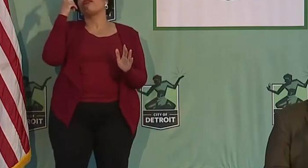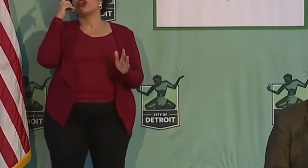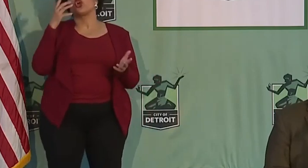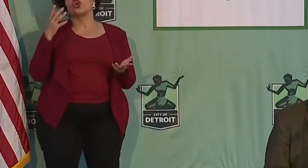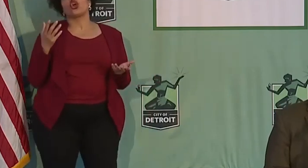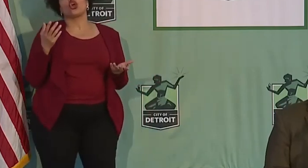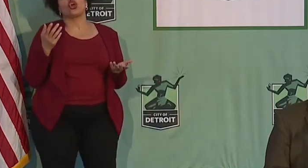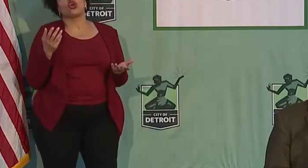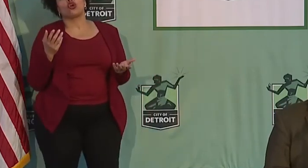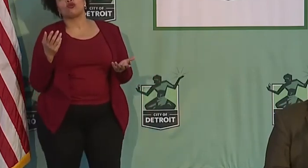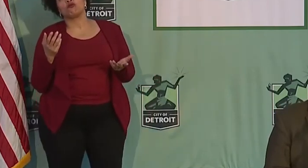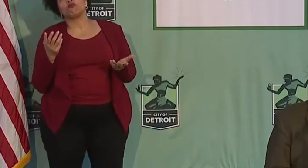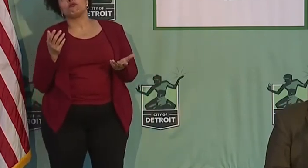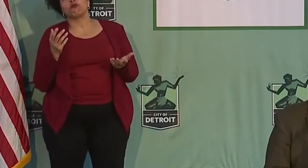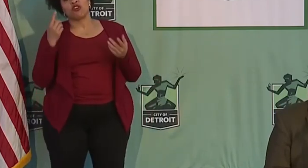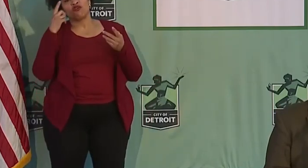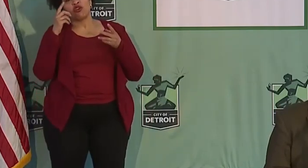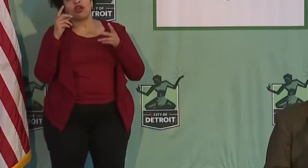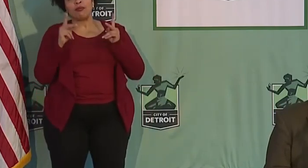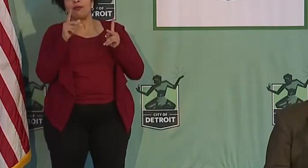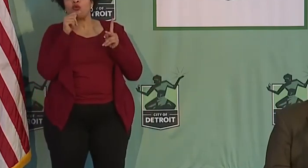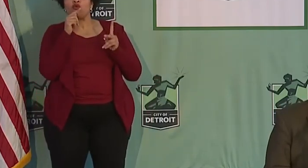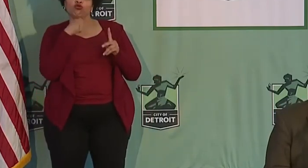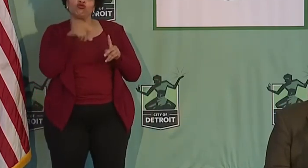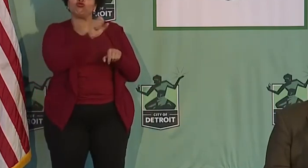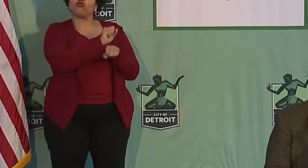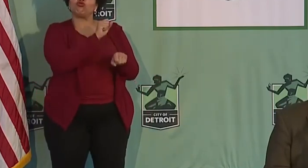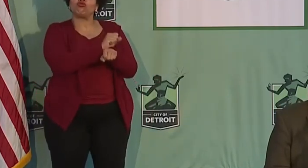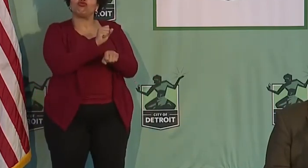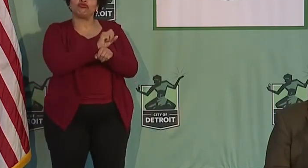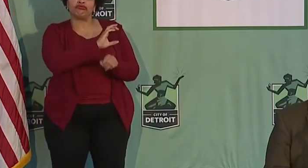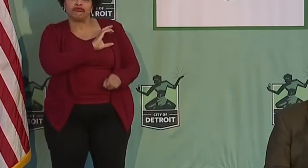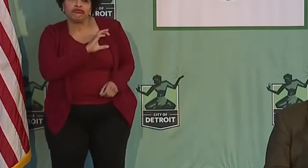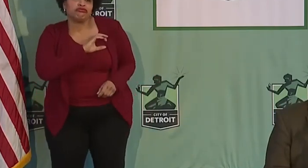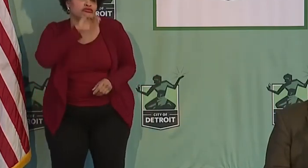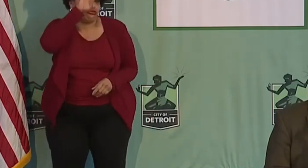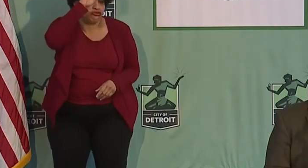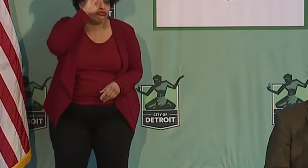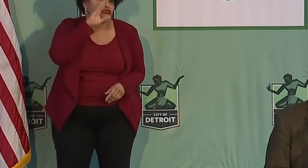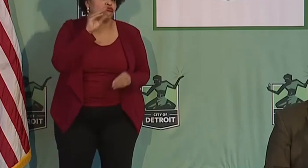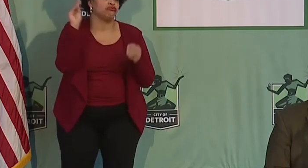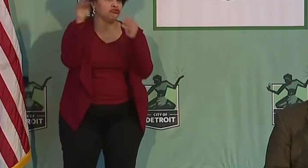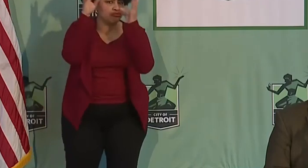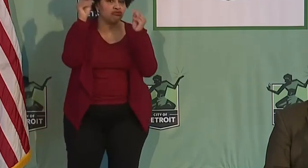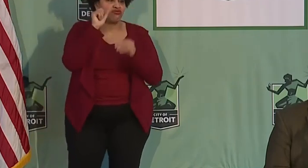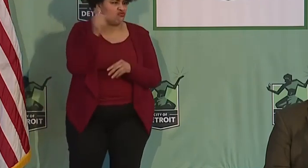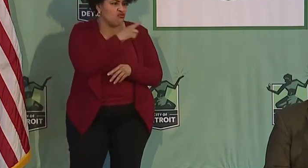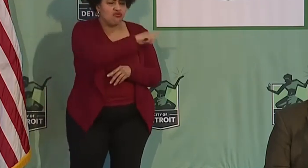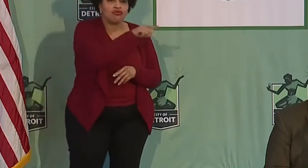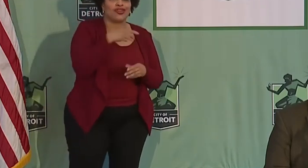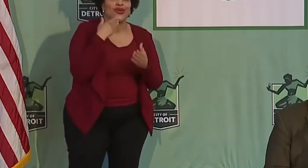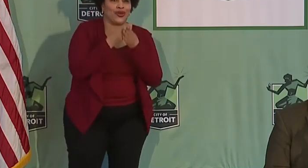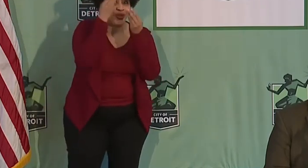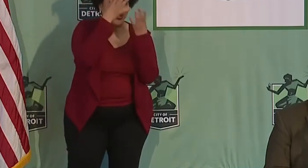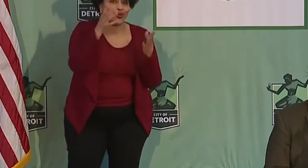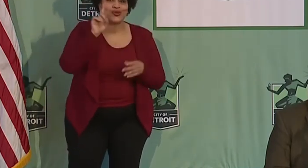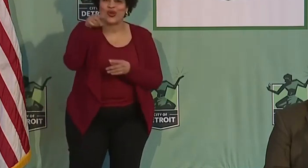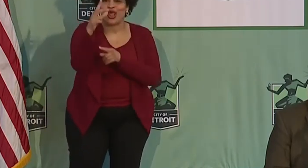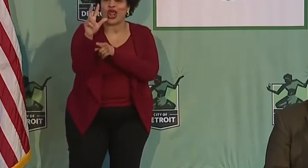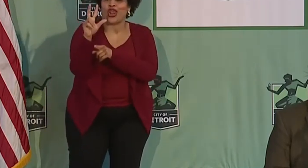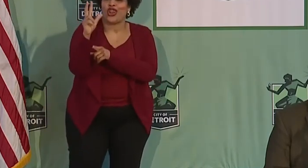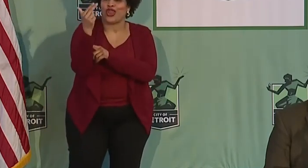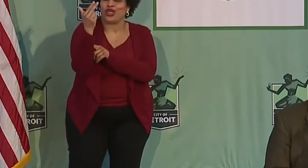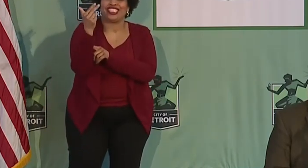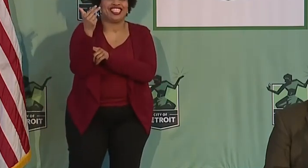as our first responders, we had very good news at the Detroit Police Department yesterday. Only 13